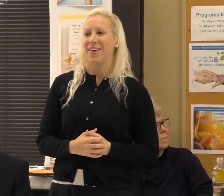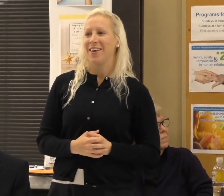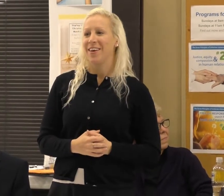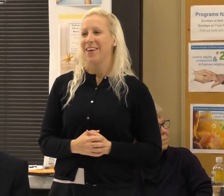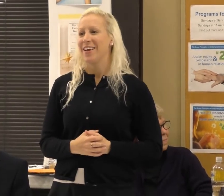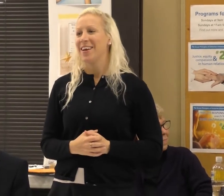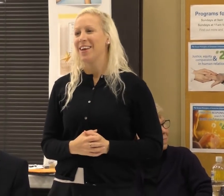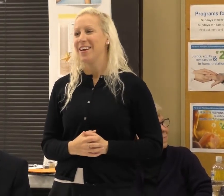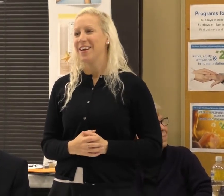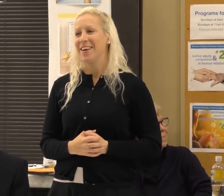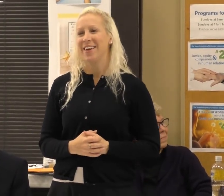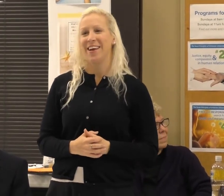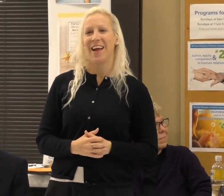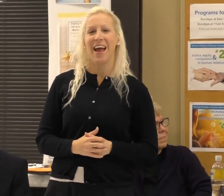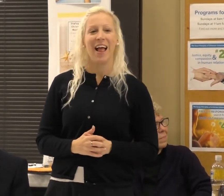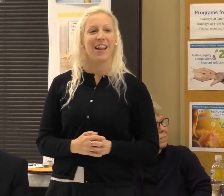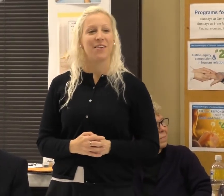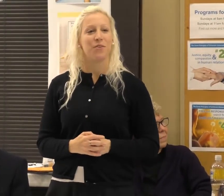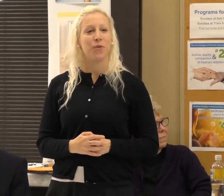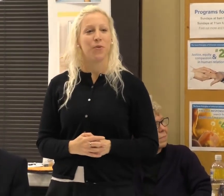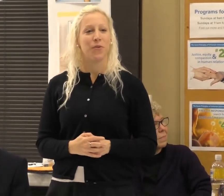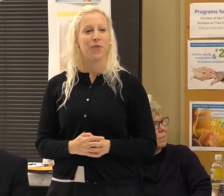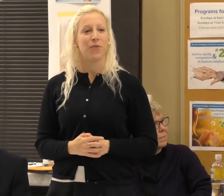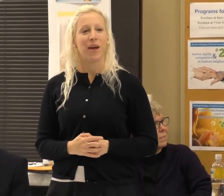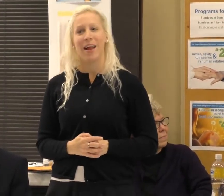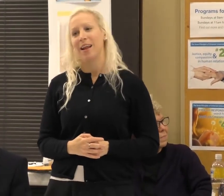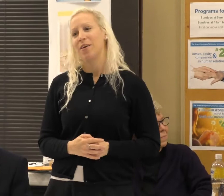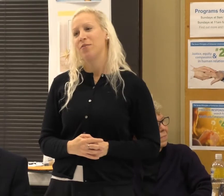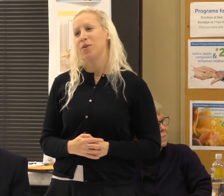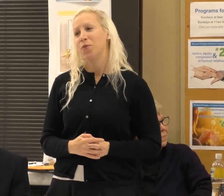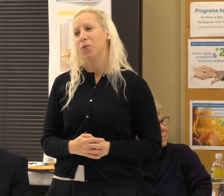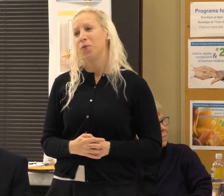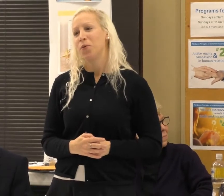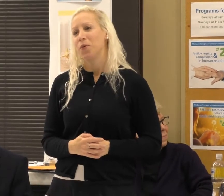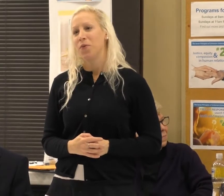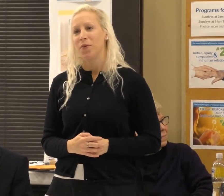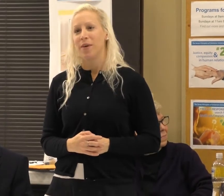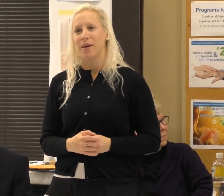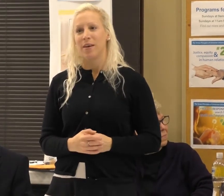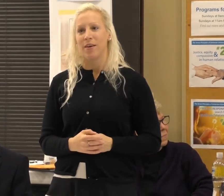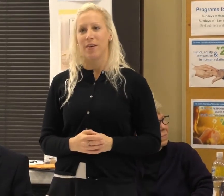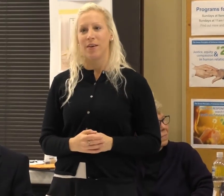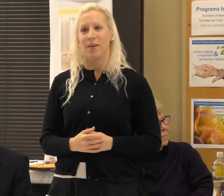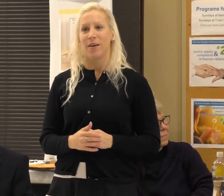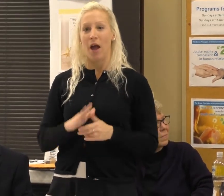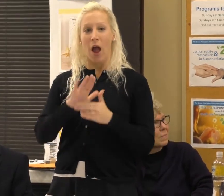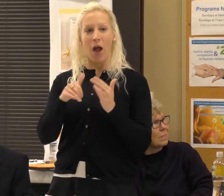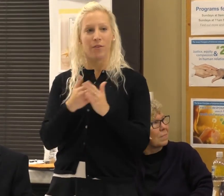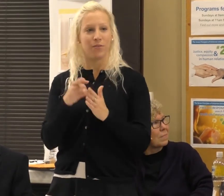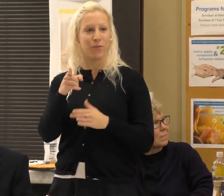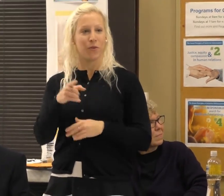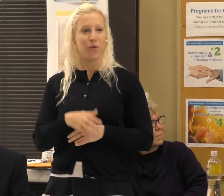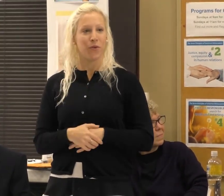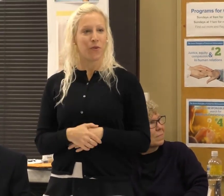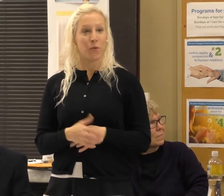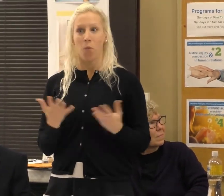So if you were watching what I was just doing, could you tell what I was saying? One response was, are you saying all of you?